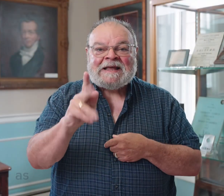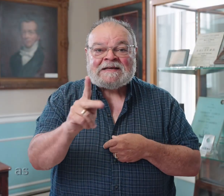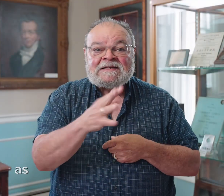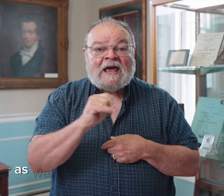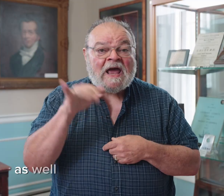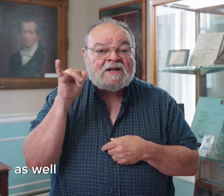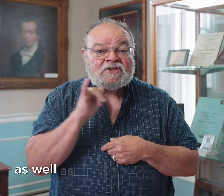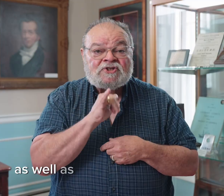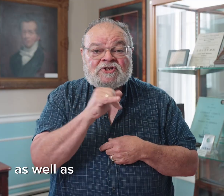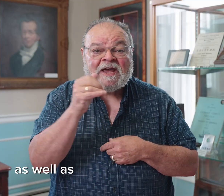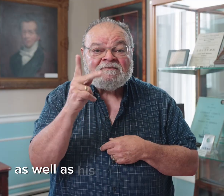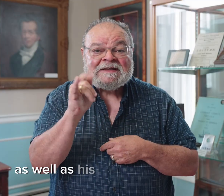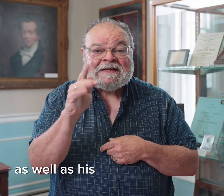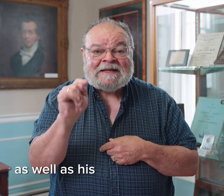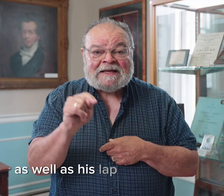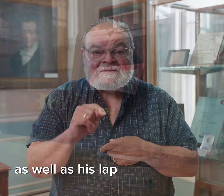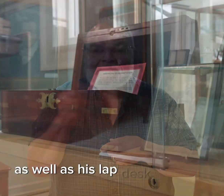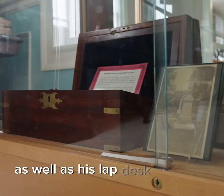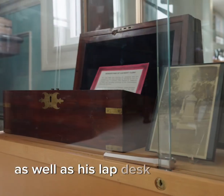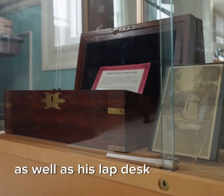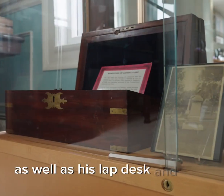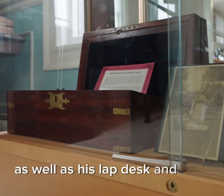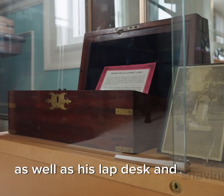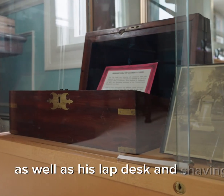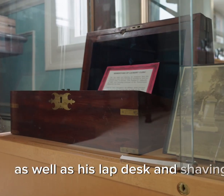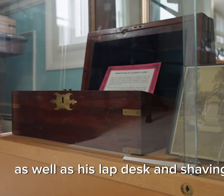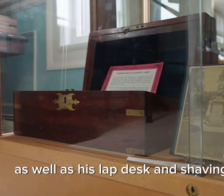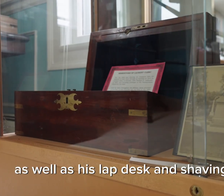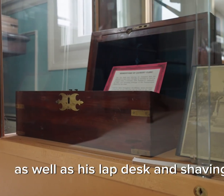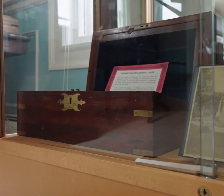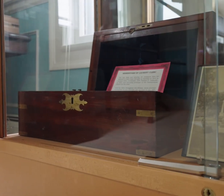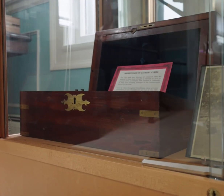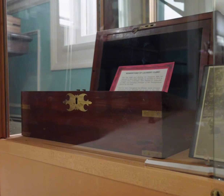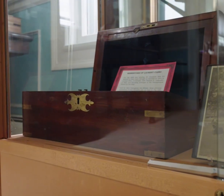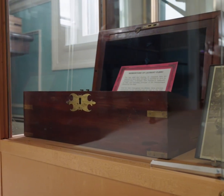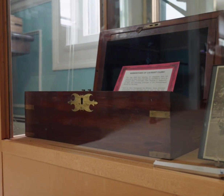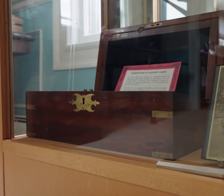As well as his lap desk and shaving kit.